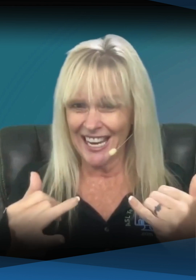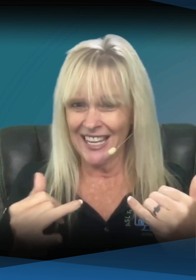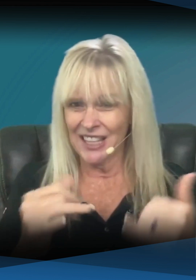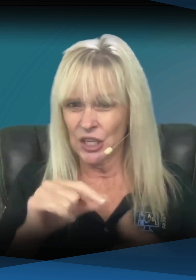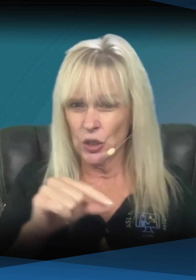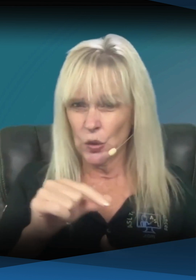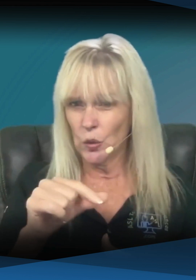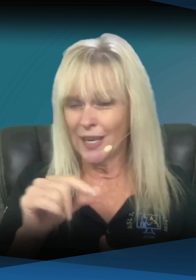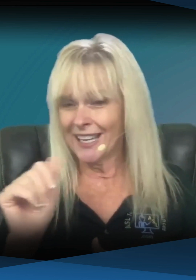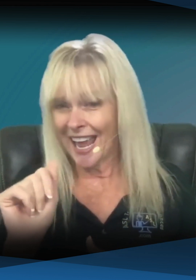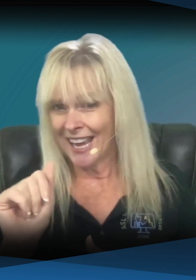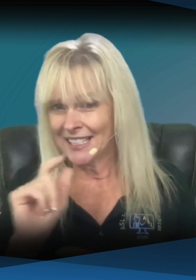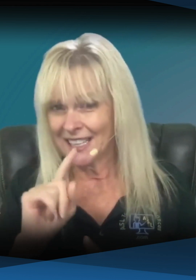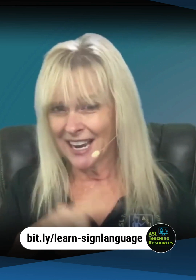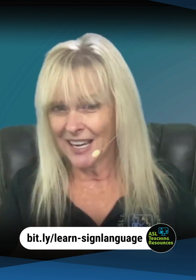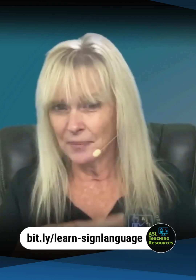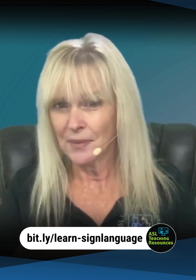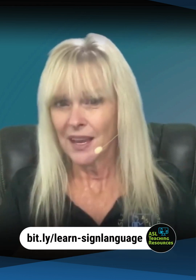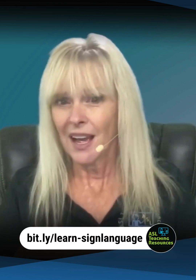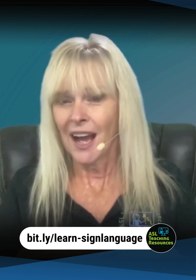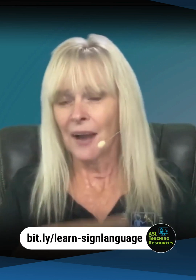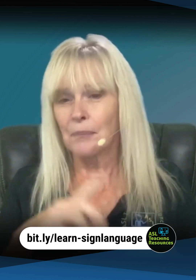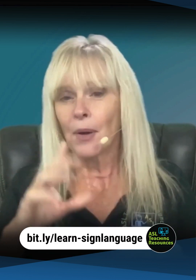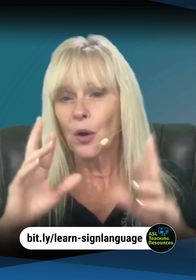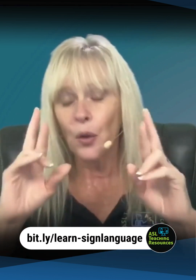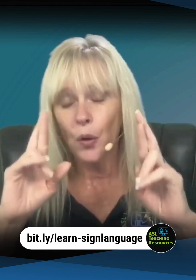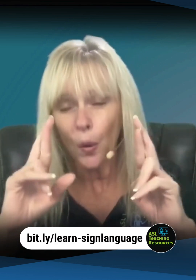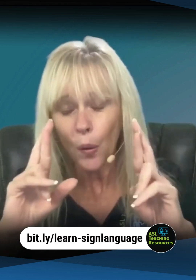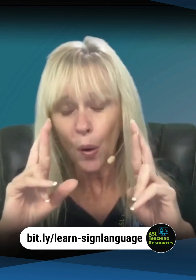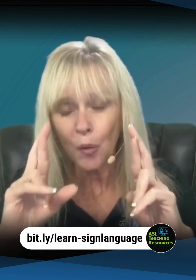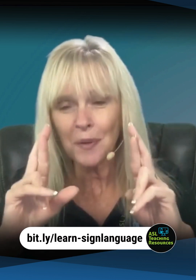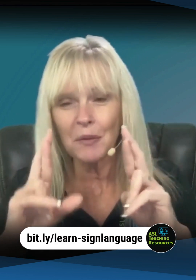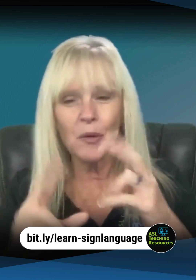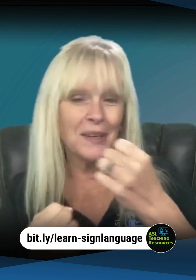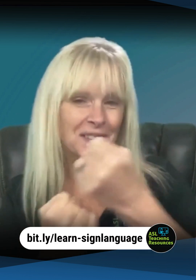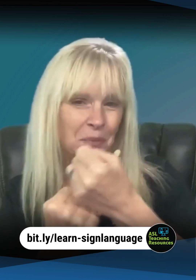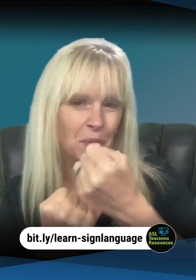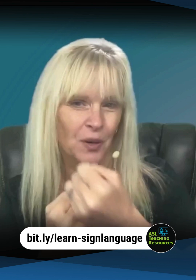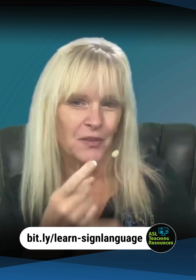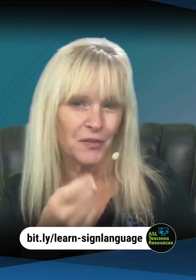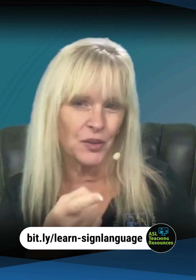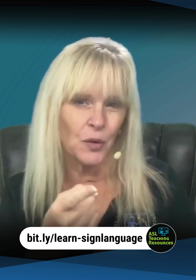the Q&A time, I'm hoping will be supportive of you